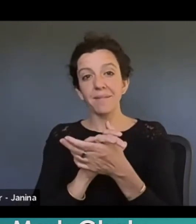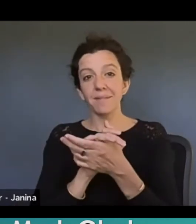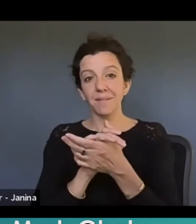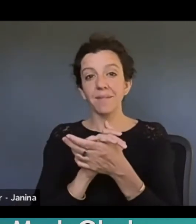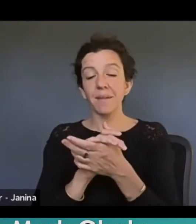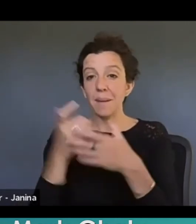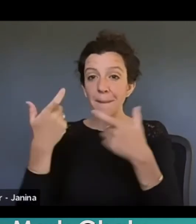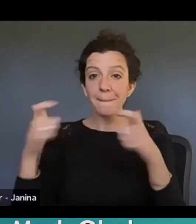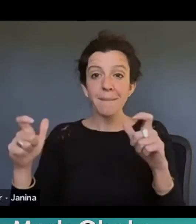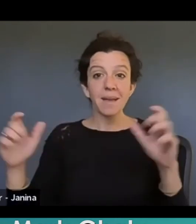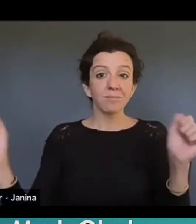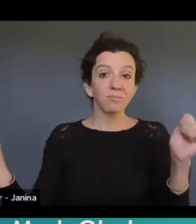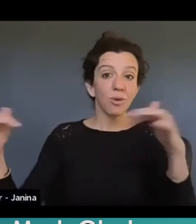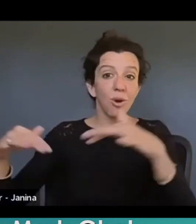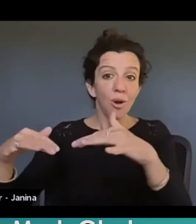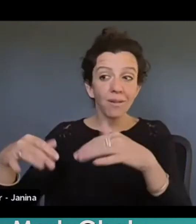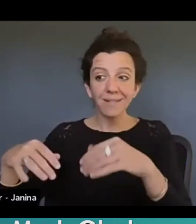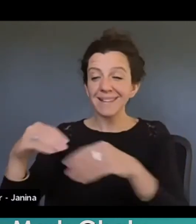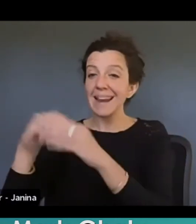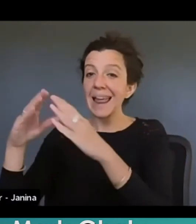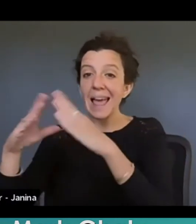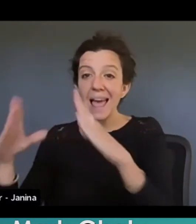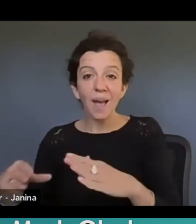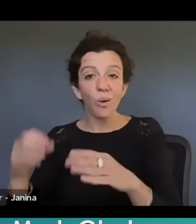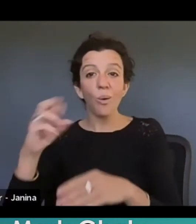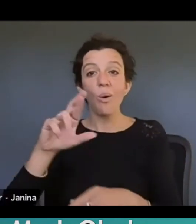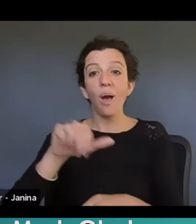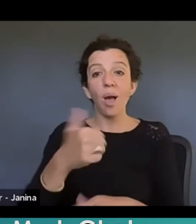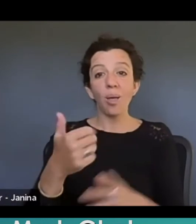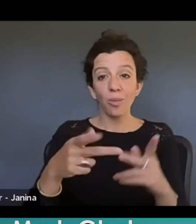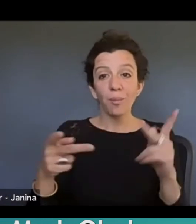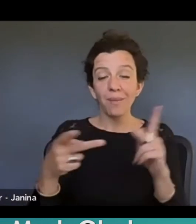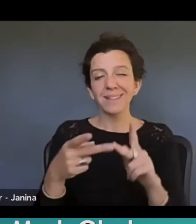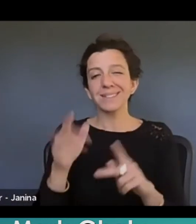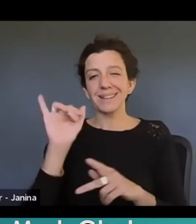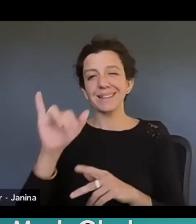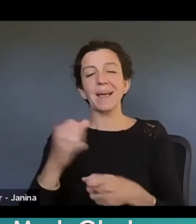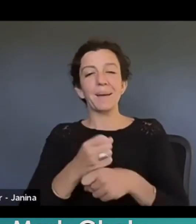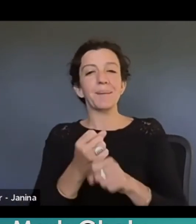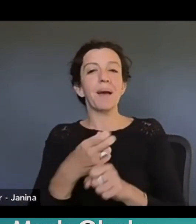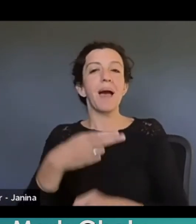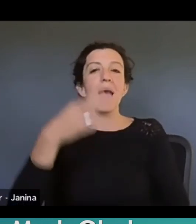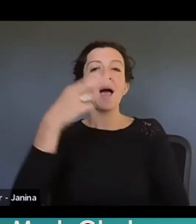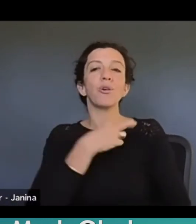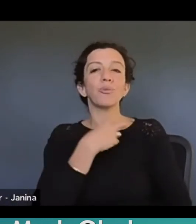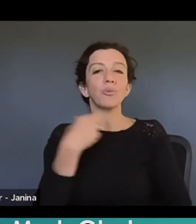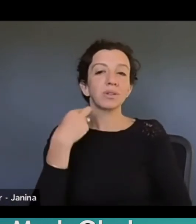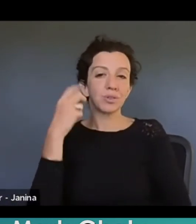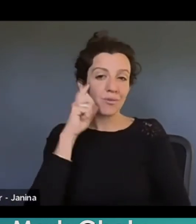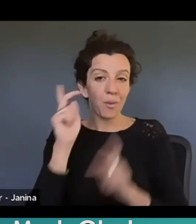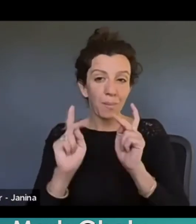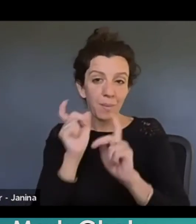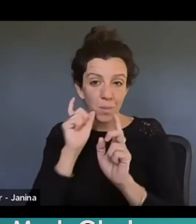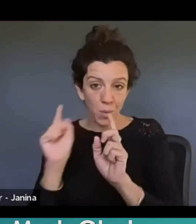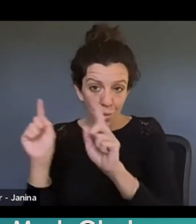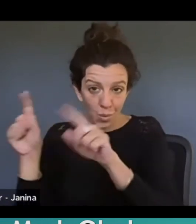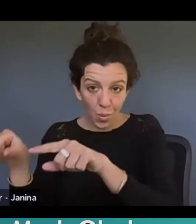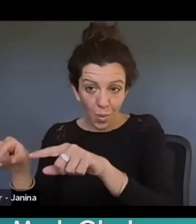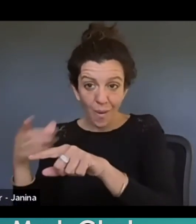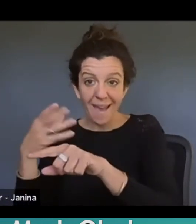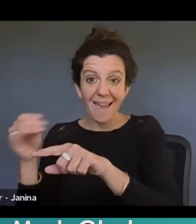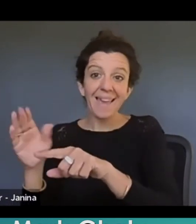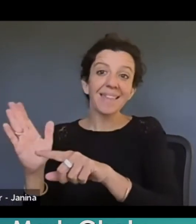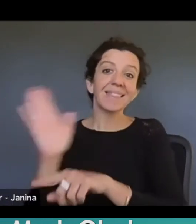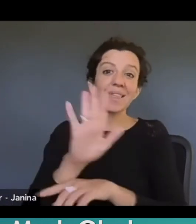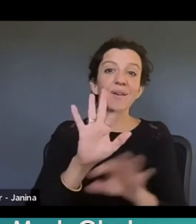large gathering at a house or anywhere, create a high risk for those individuals who attended, their immediate family, but it does